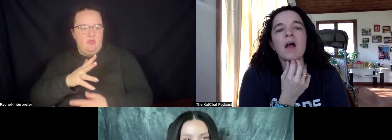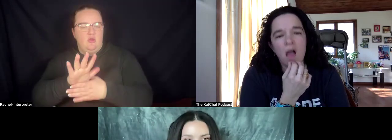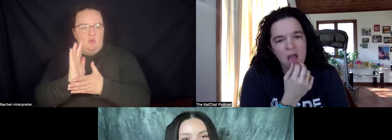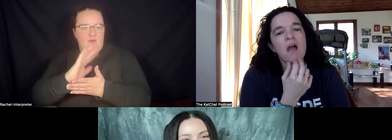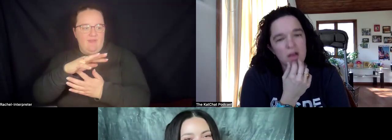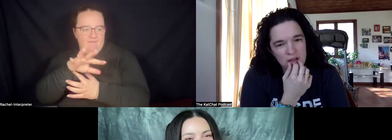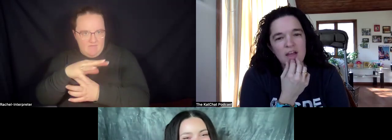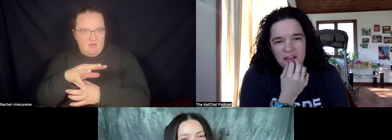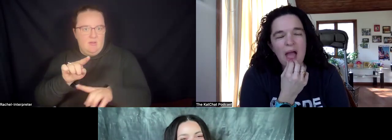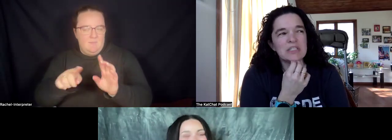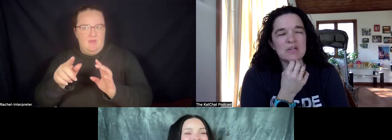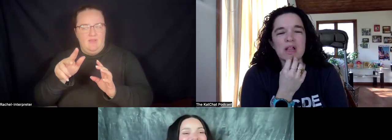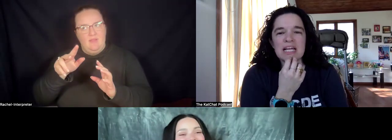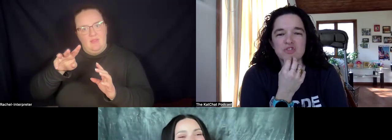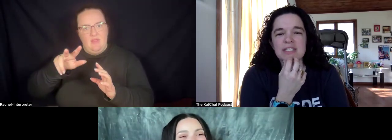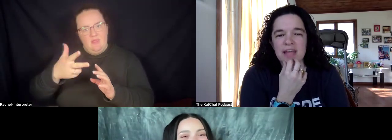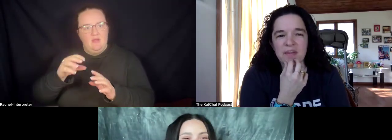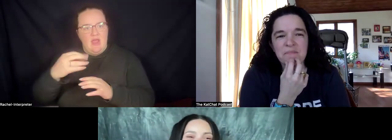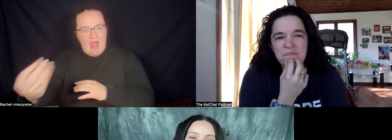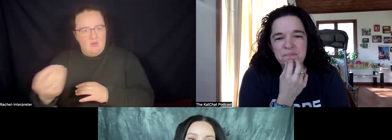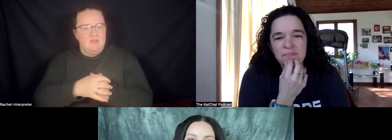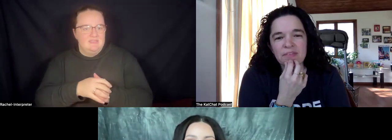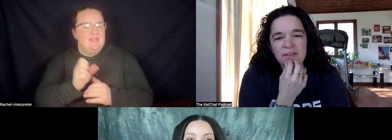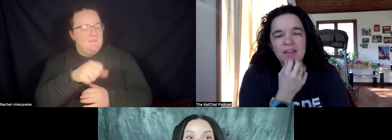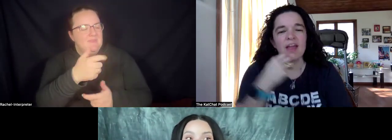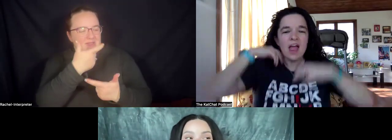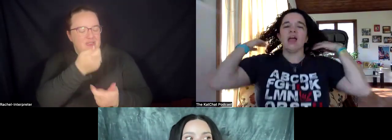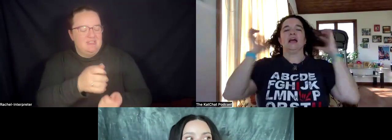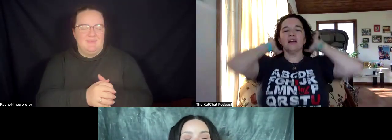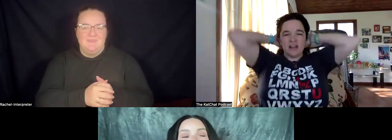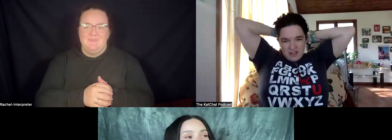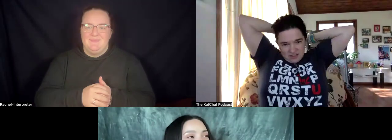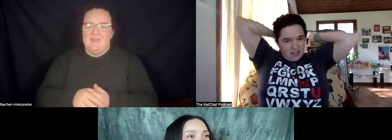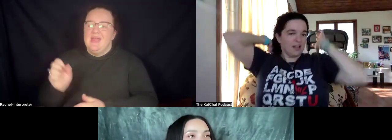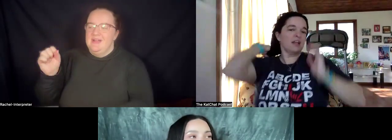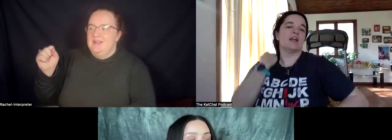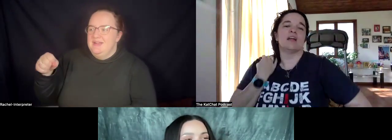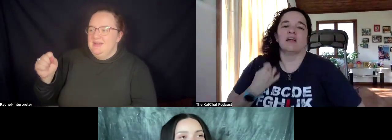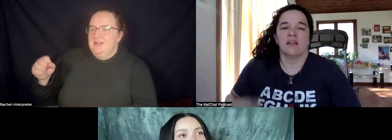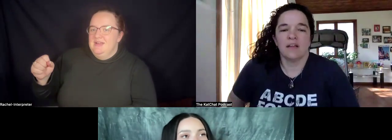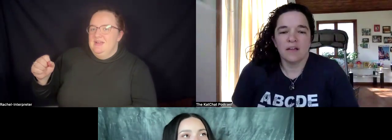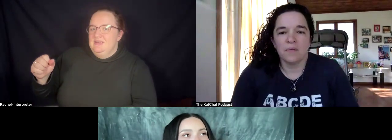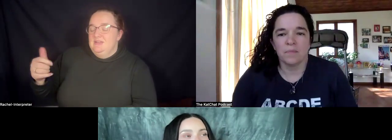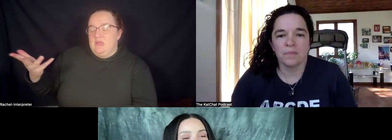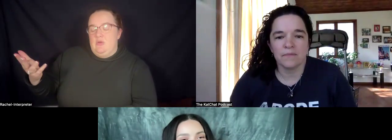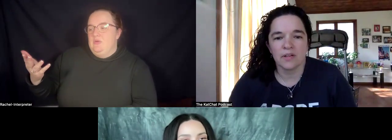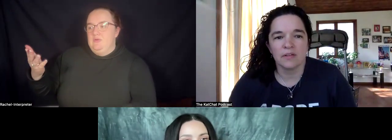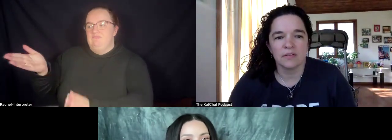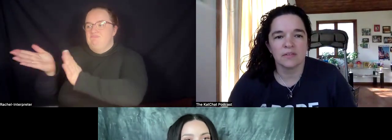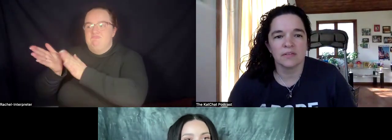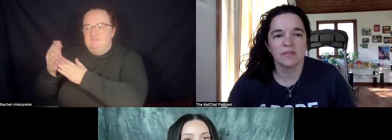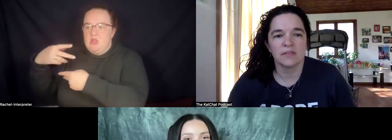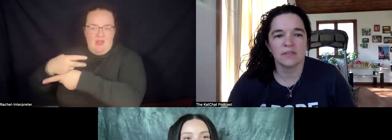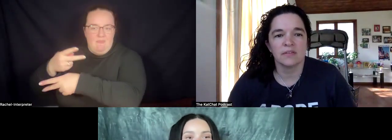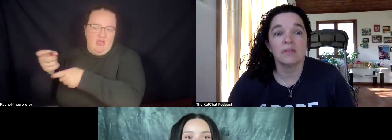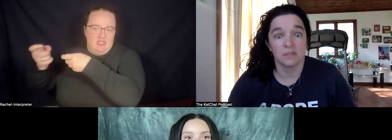up the third. Yeah, it was really So, interesting. yeah. It was honestly, shout out to the production